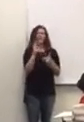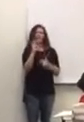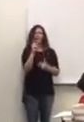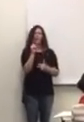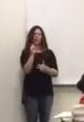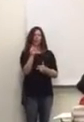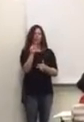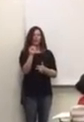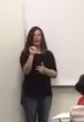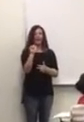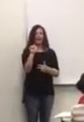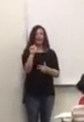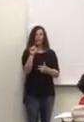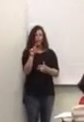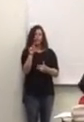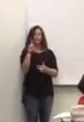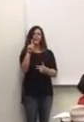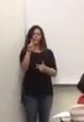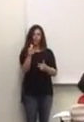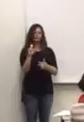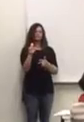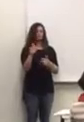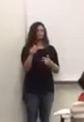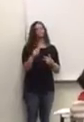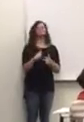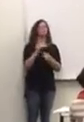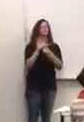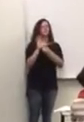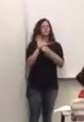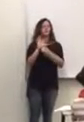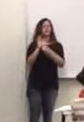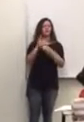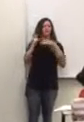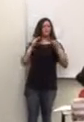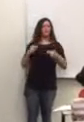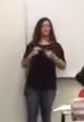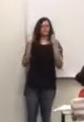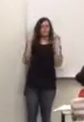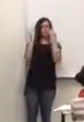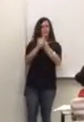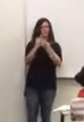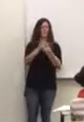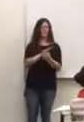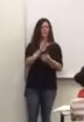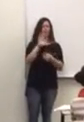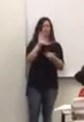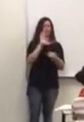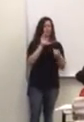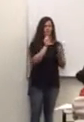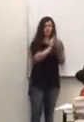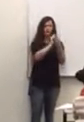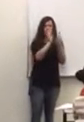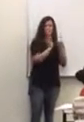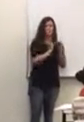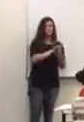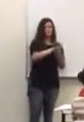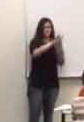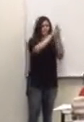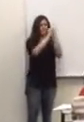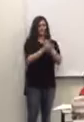often by personifying that darker side of humanity and making it a literal character that the good protagonist had to fight against. So